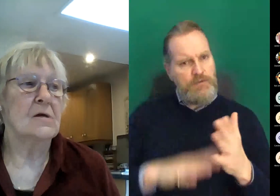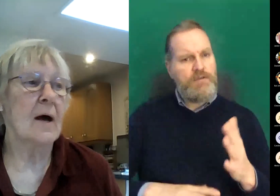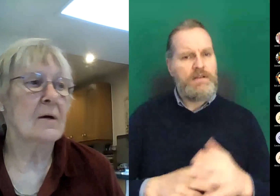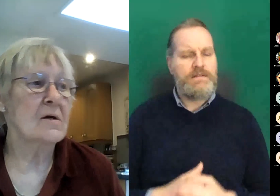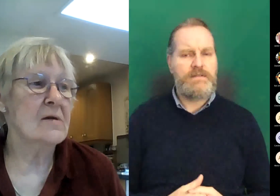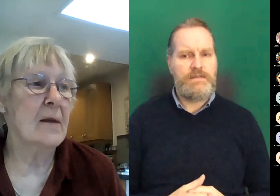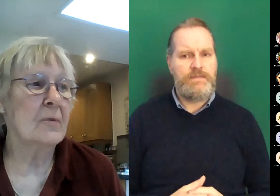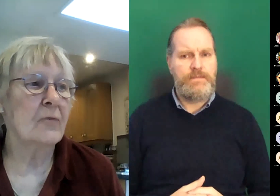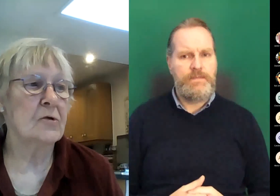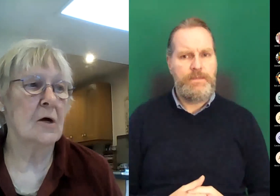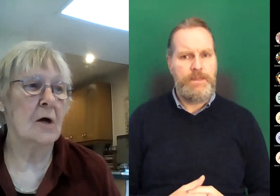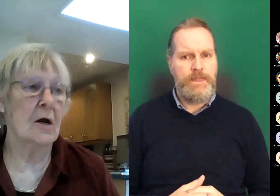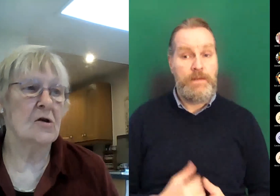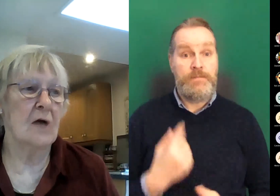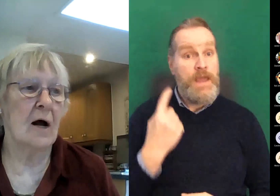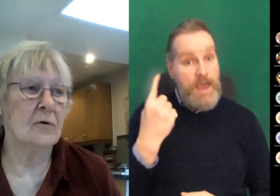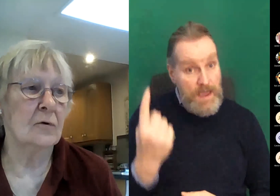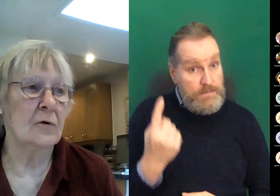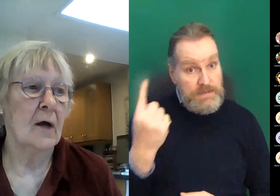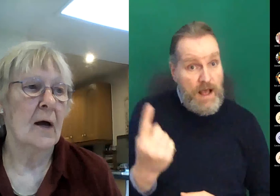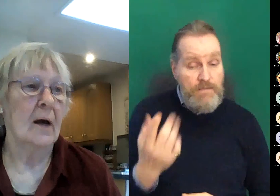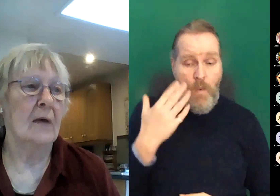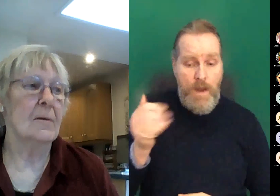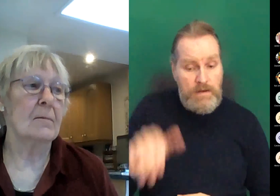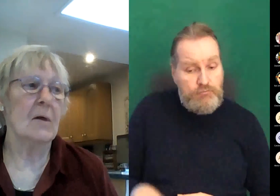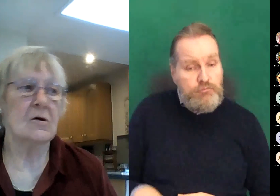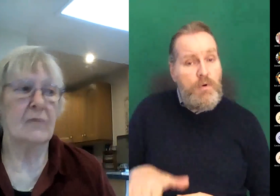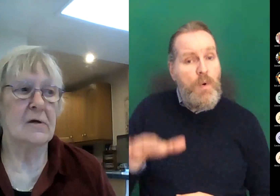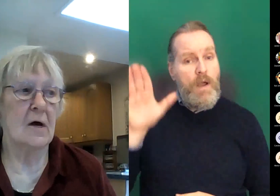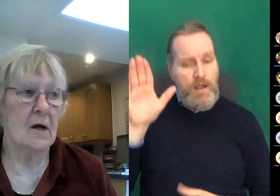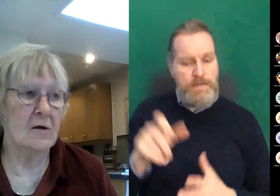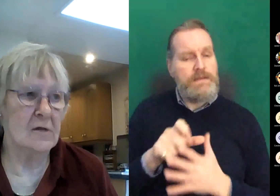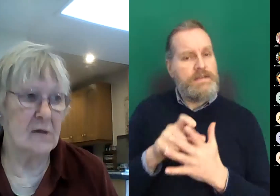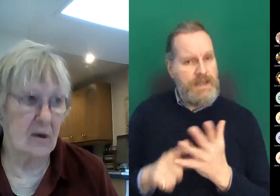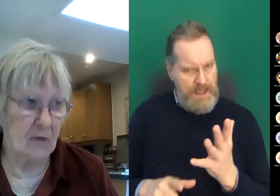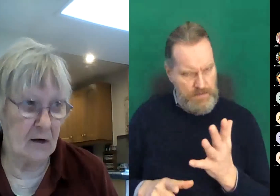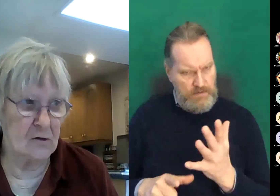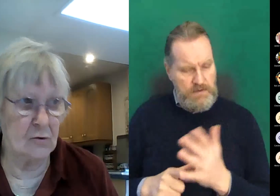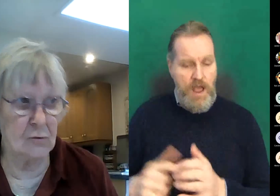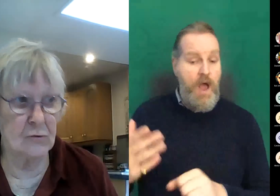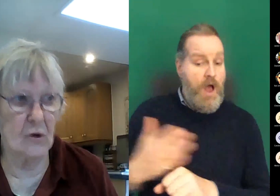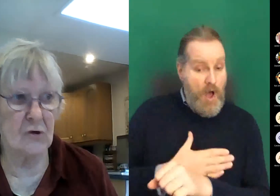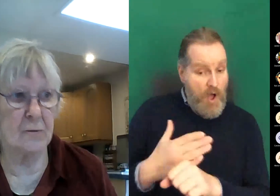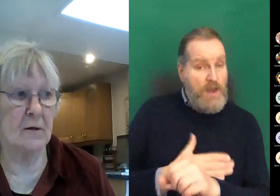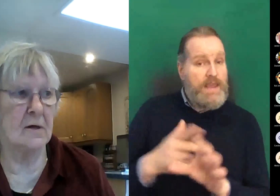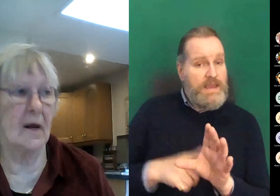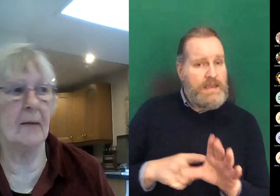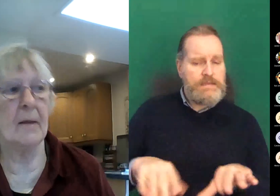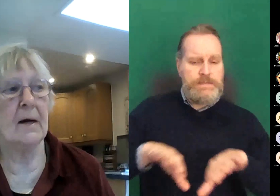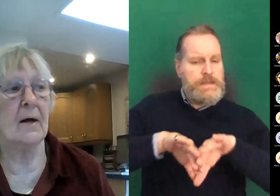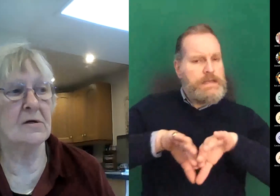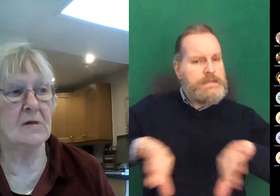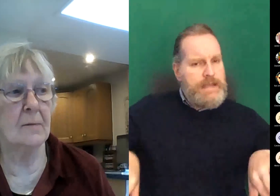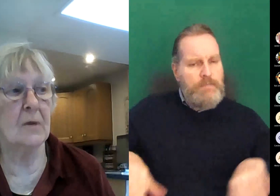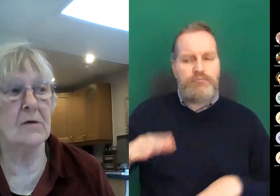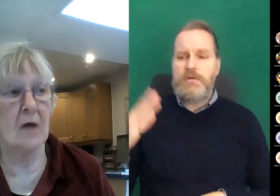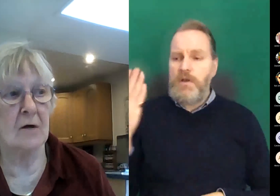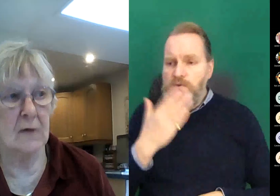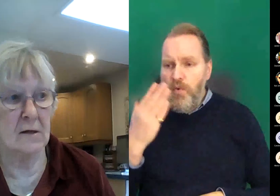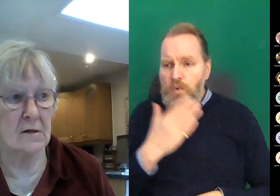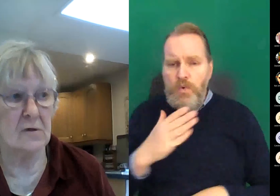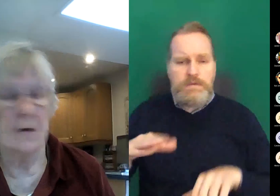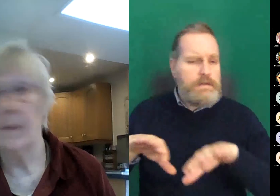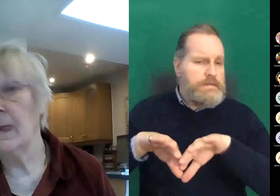He was disabled from early childhood and spent much of his early years in segregated schools, hospitals, and like many others in